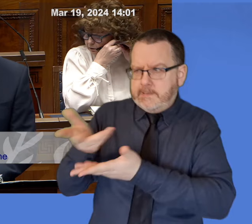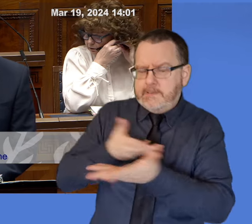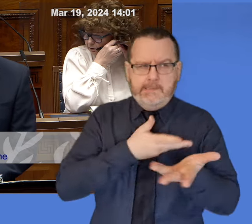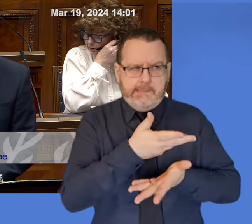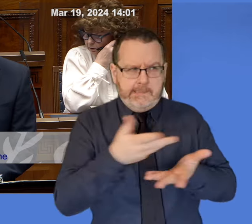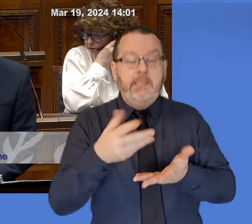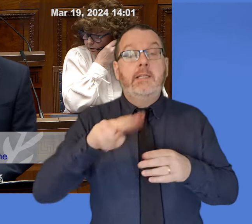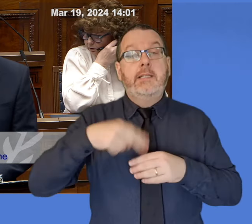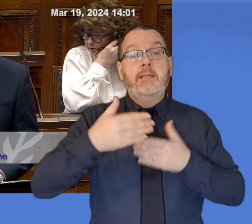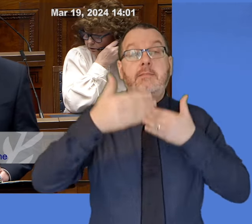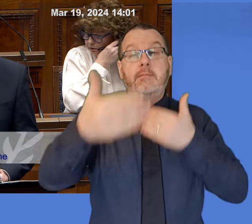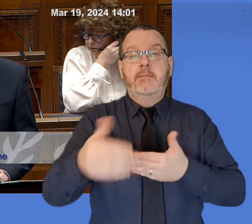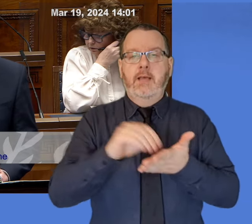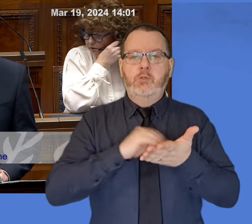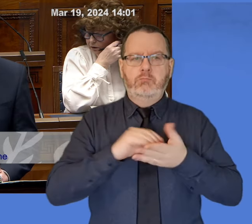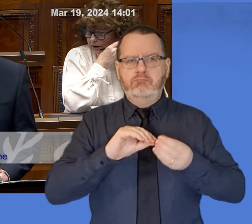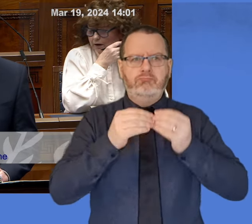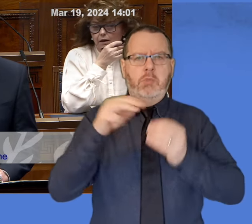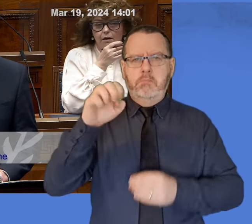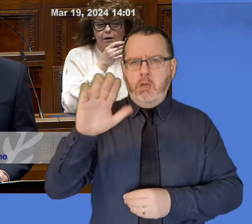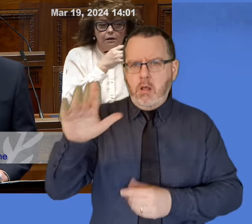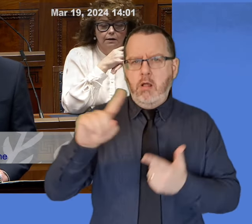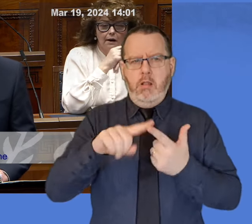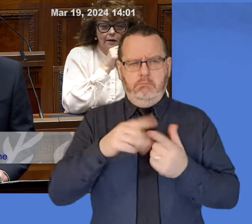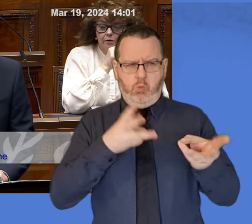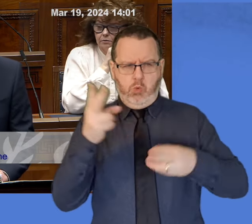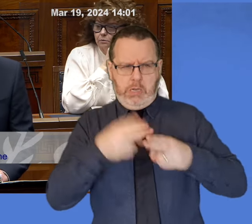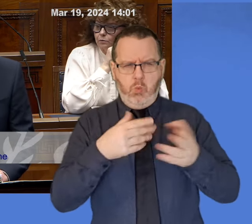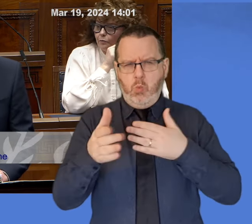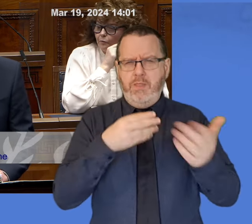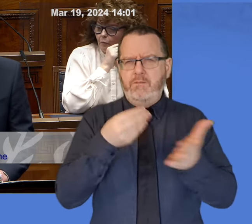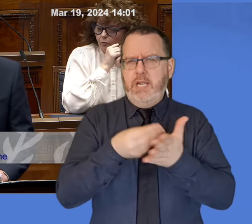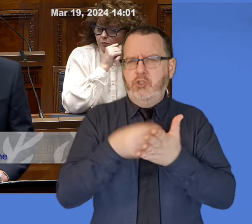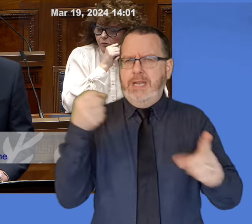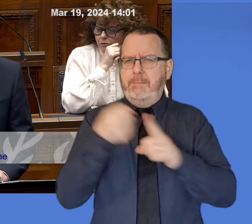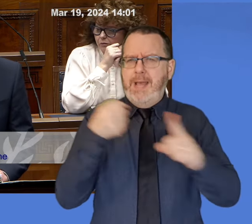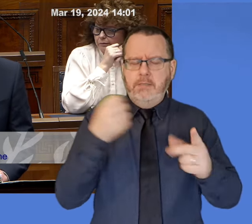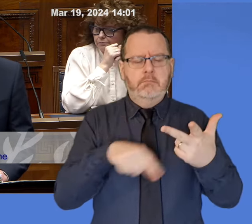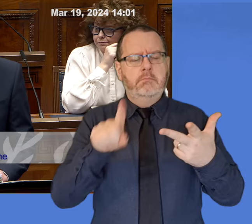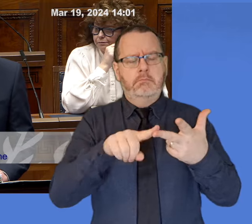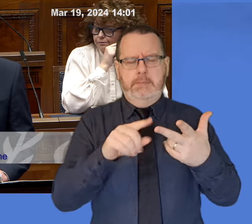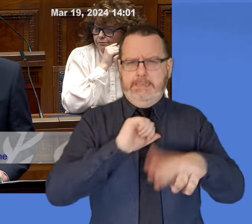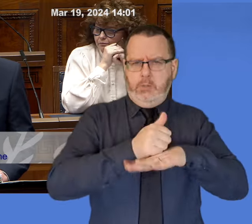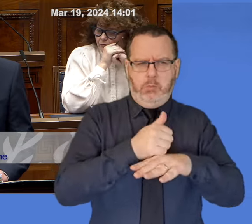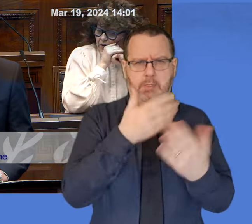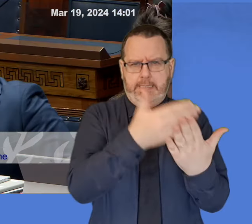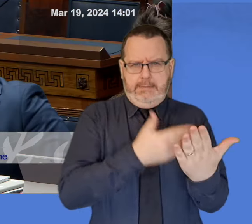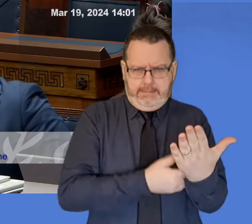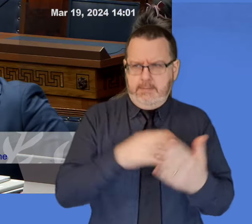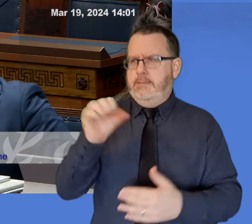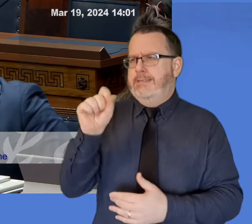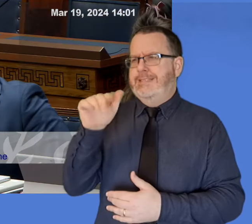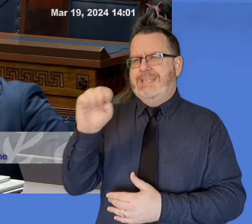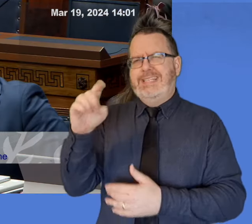next phase will involve modelling and a financial impact assessment alongside the establishment of a legislative pathway, state aid approval